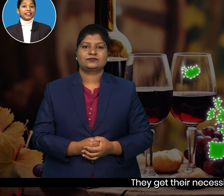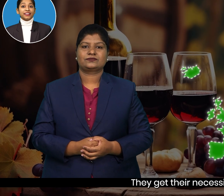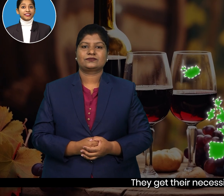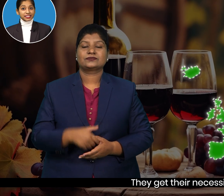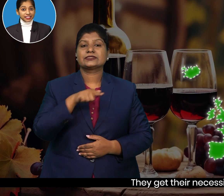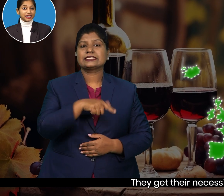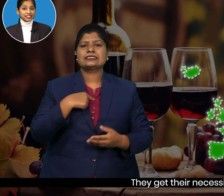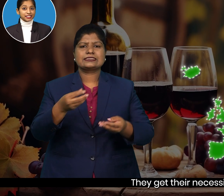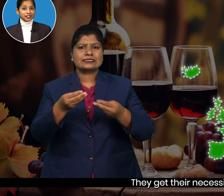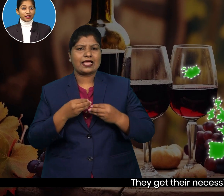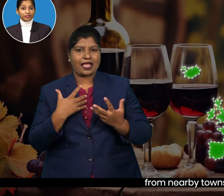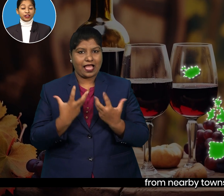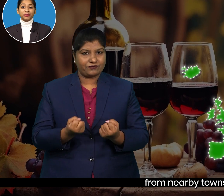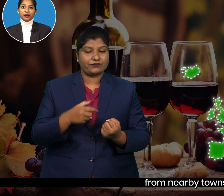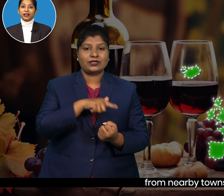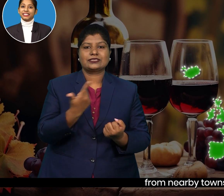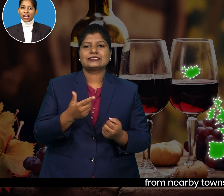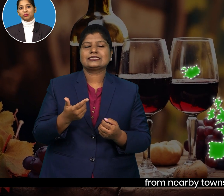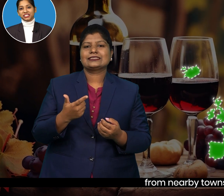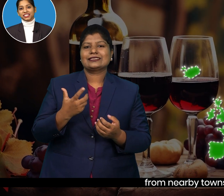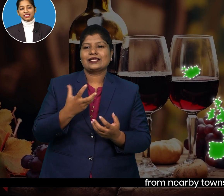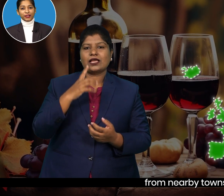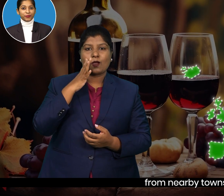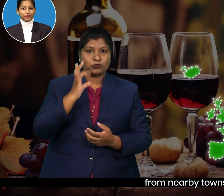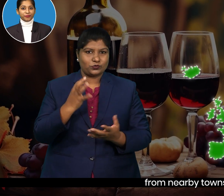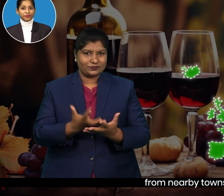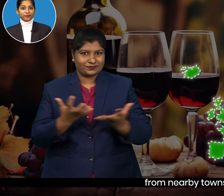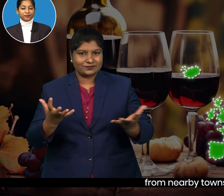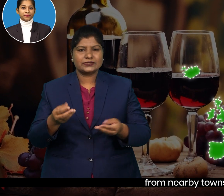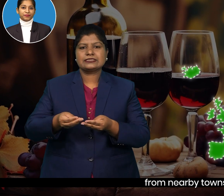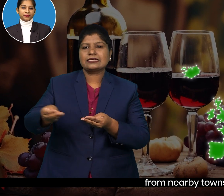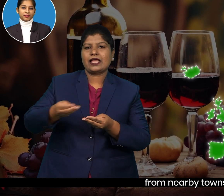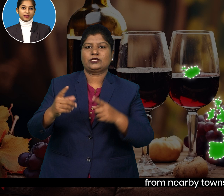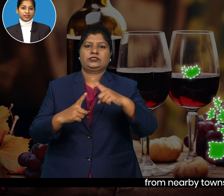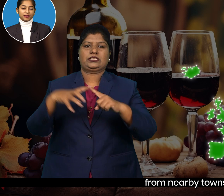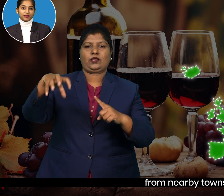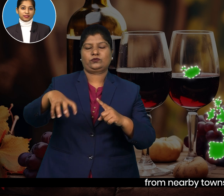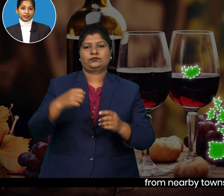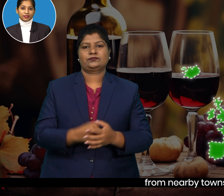They get their necessities from nearby towns.